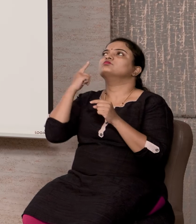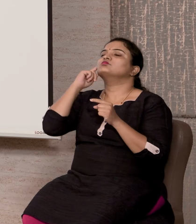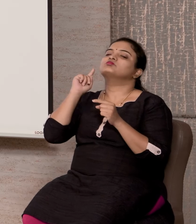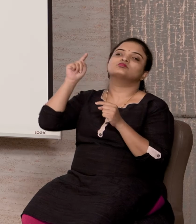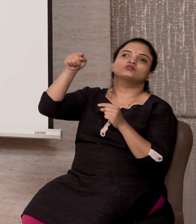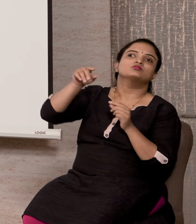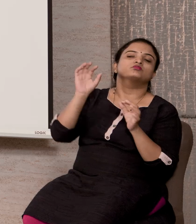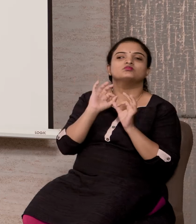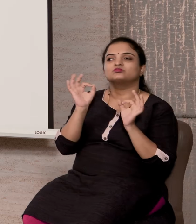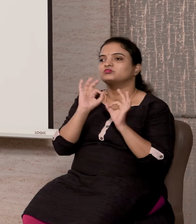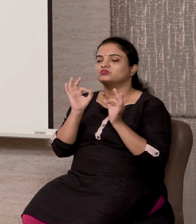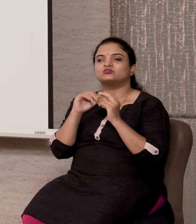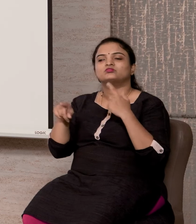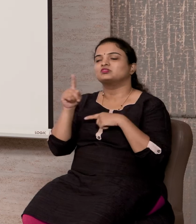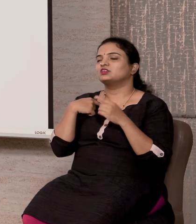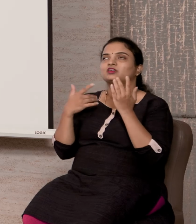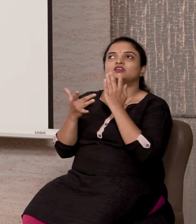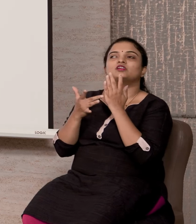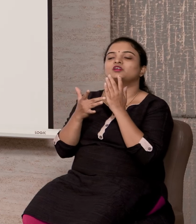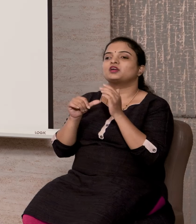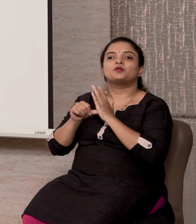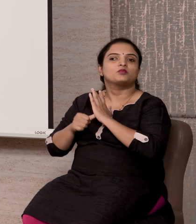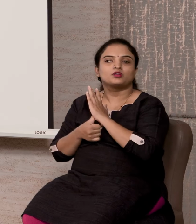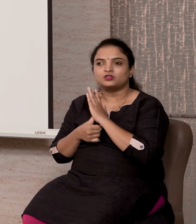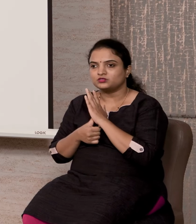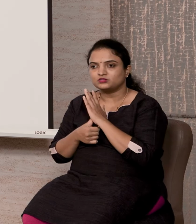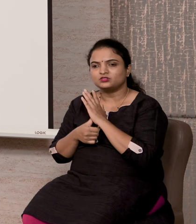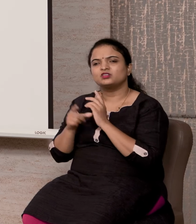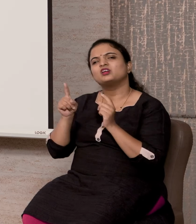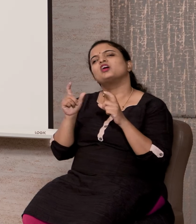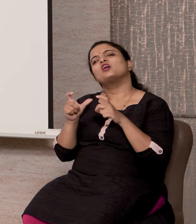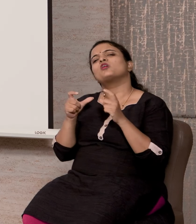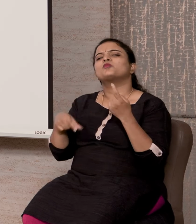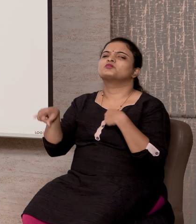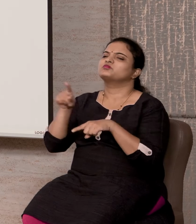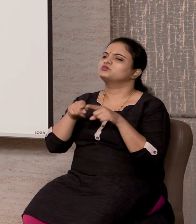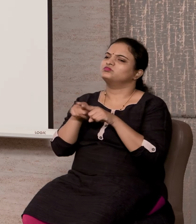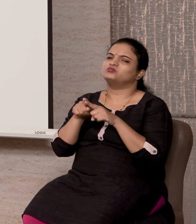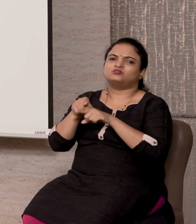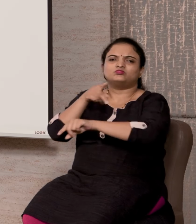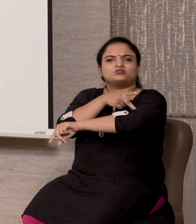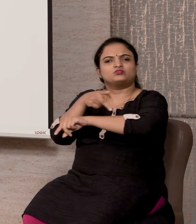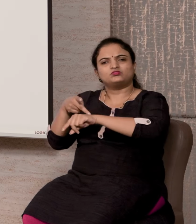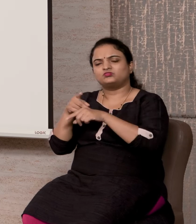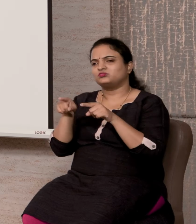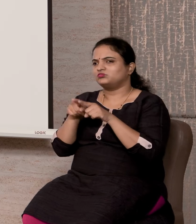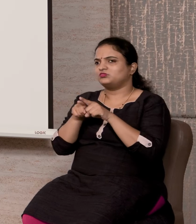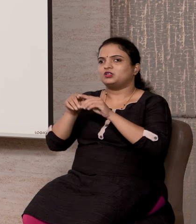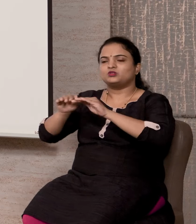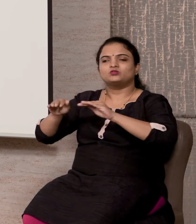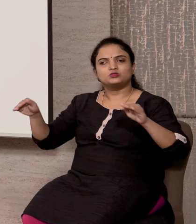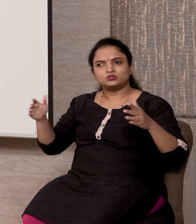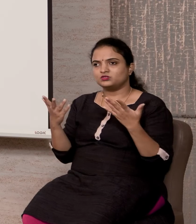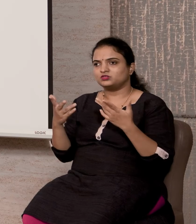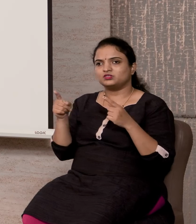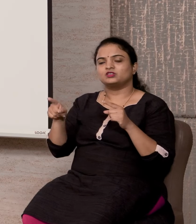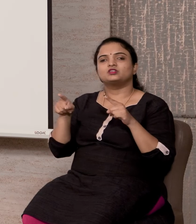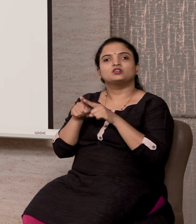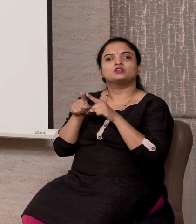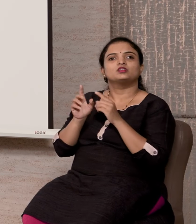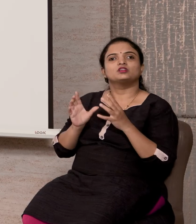about guidelines and testing and so on, right? So this is common for all professionals and all students. This is not, again, this is